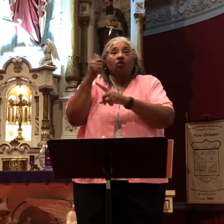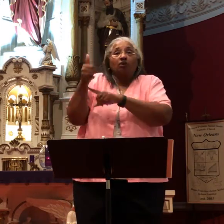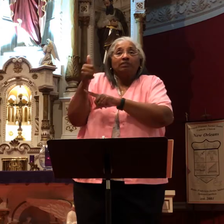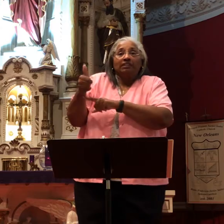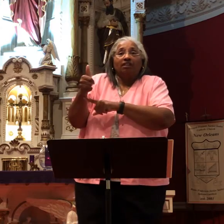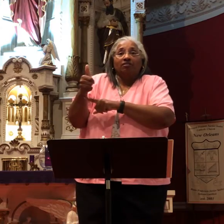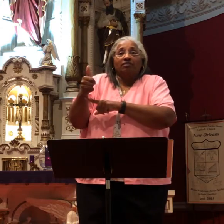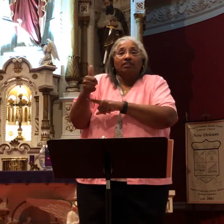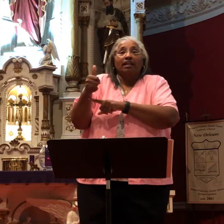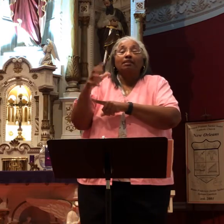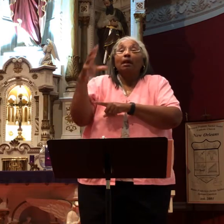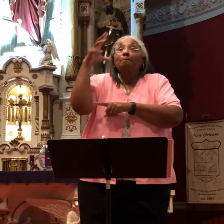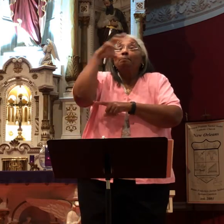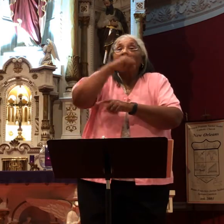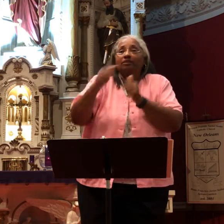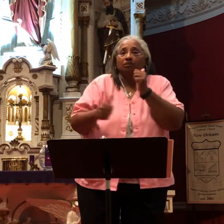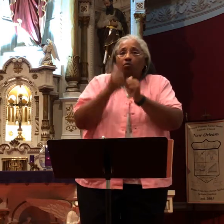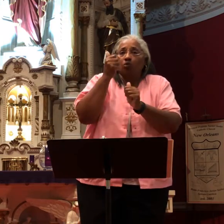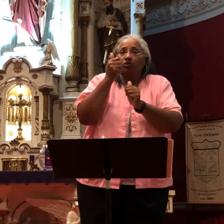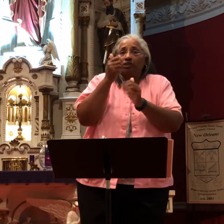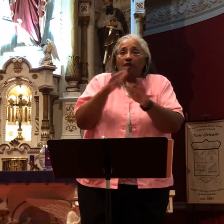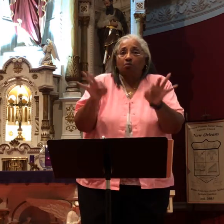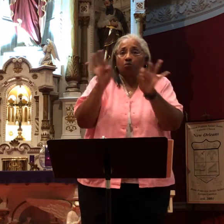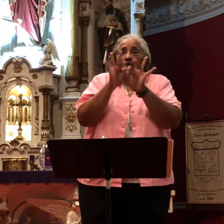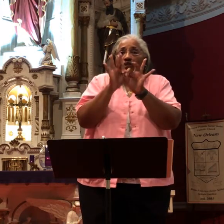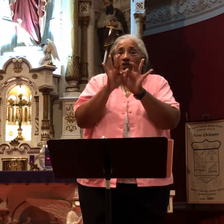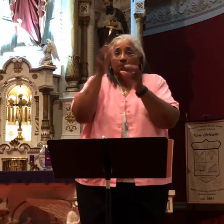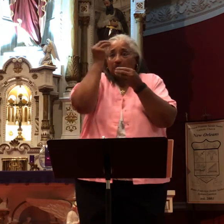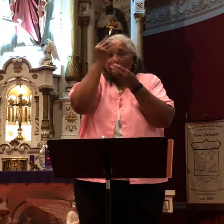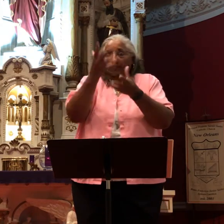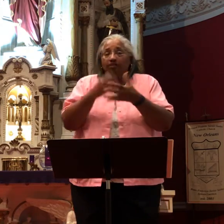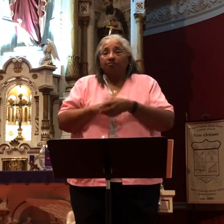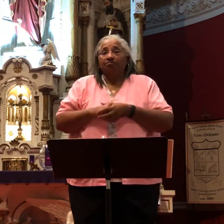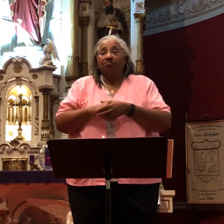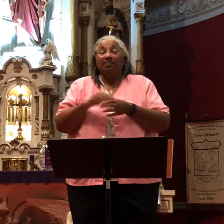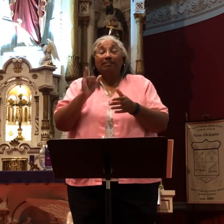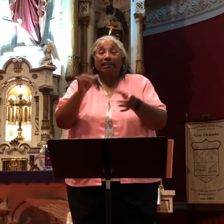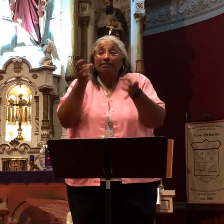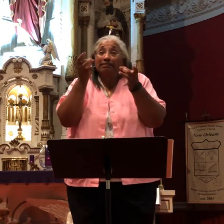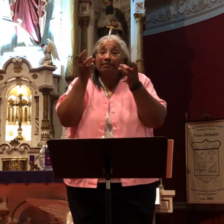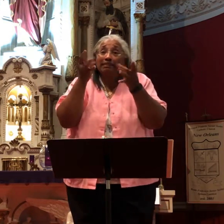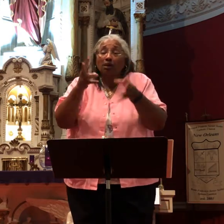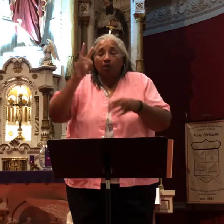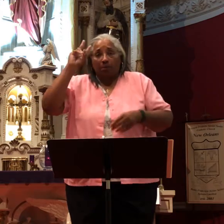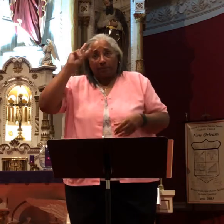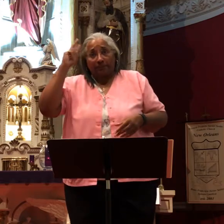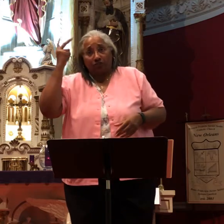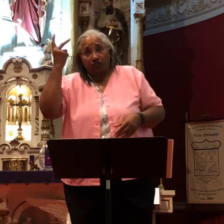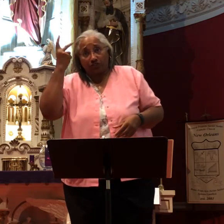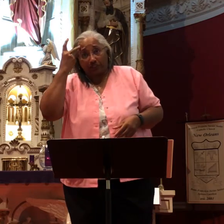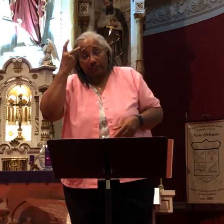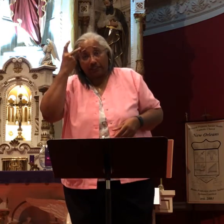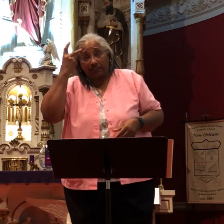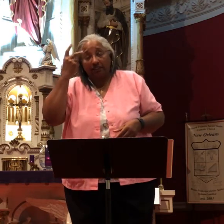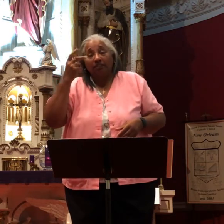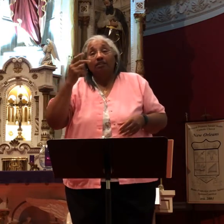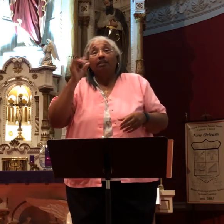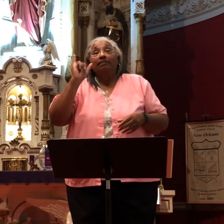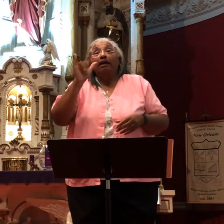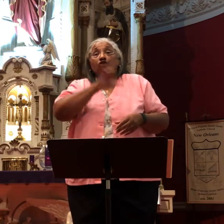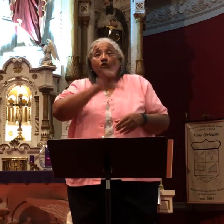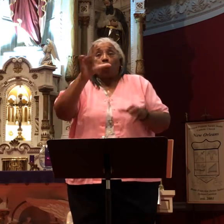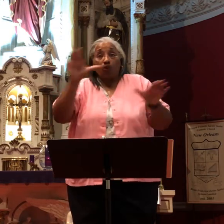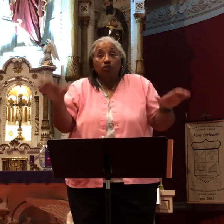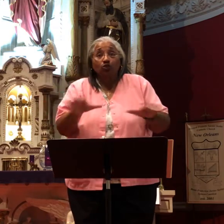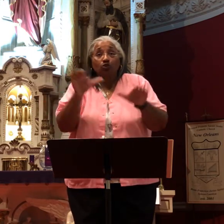them. And then that terrible understanding, misunderstanding the great signs of the Lord, they